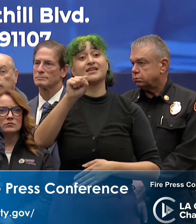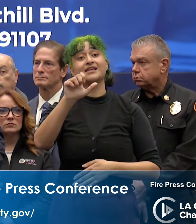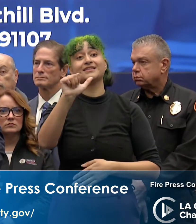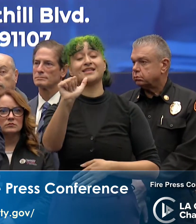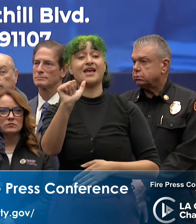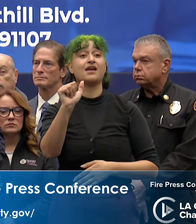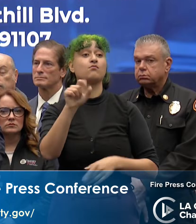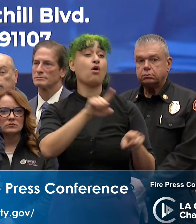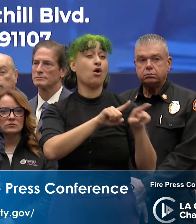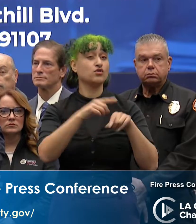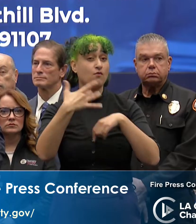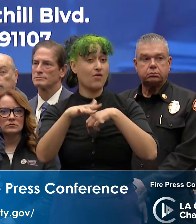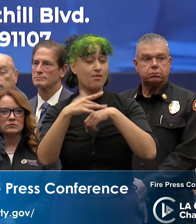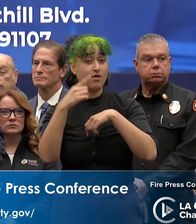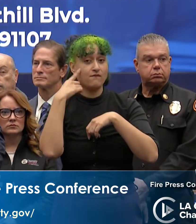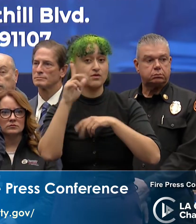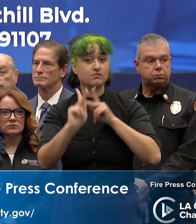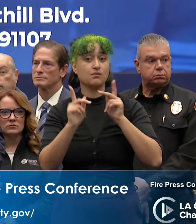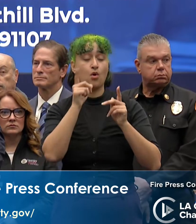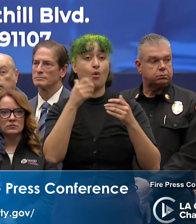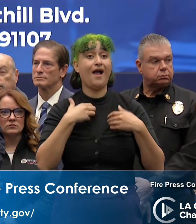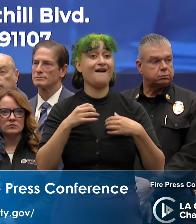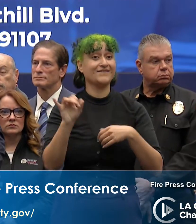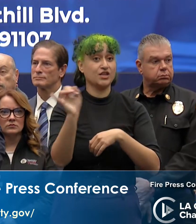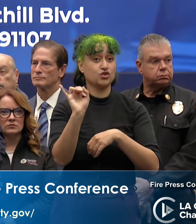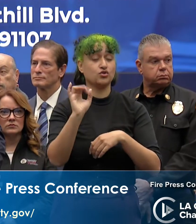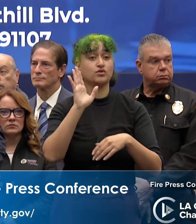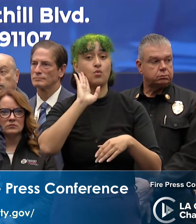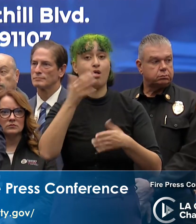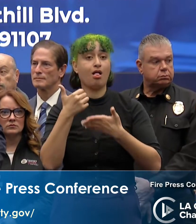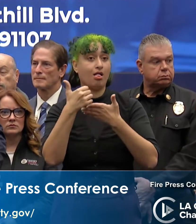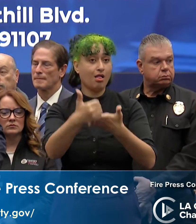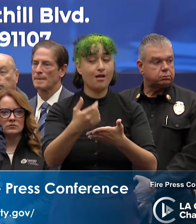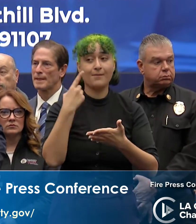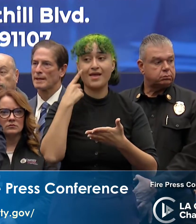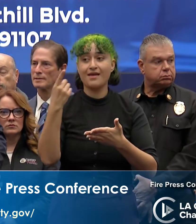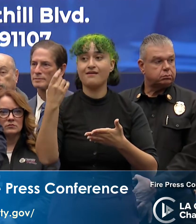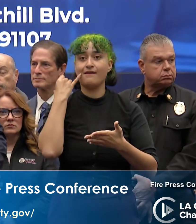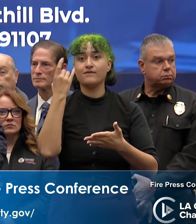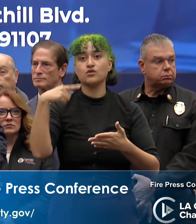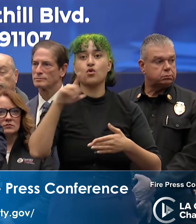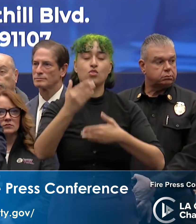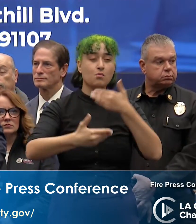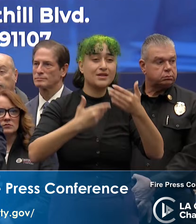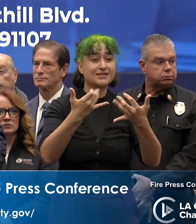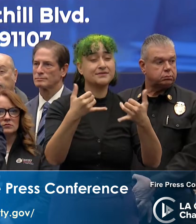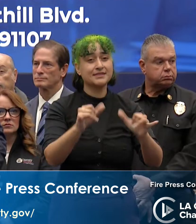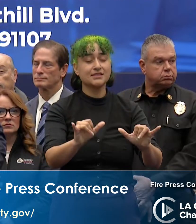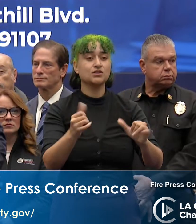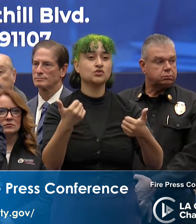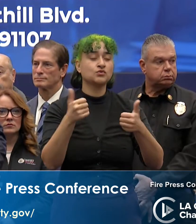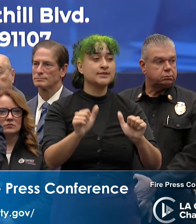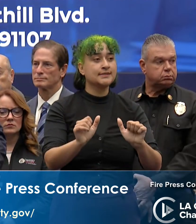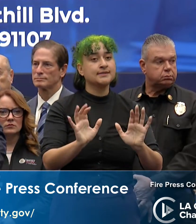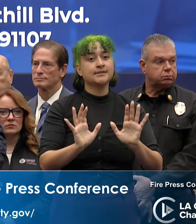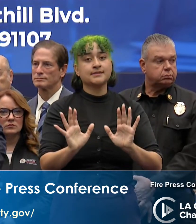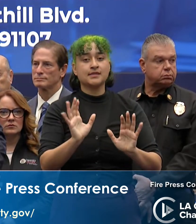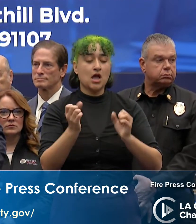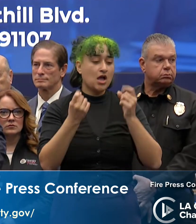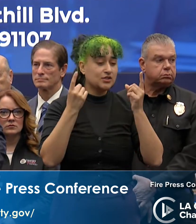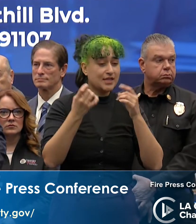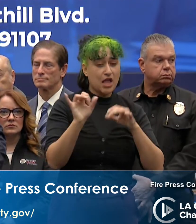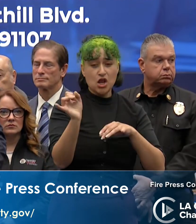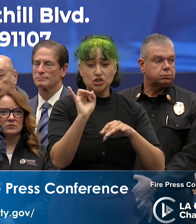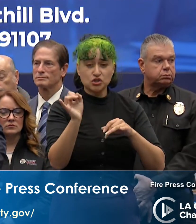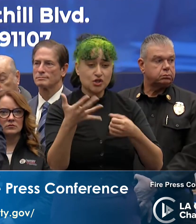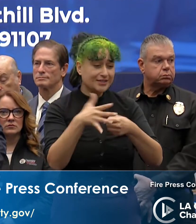also be available for those that have insurance, so it will help if you're in the process of still trying to understand what